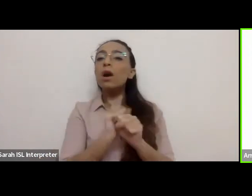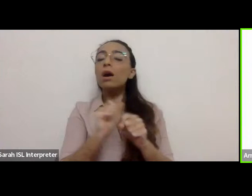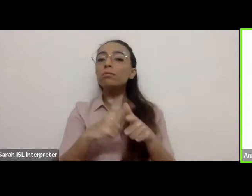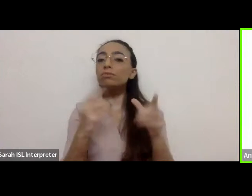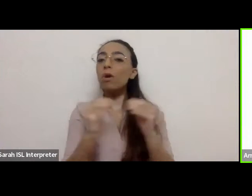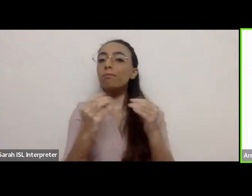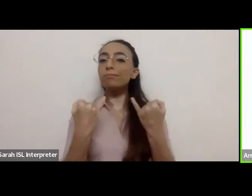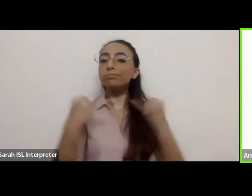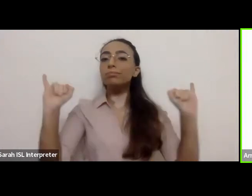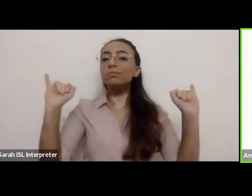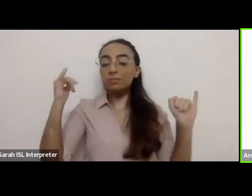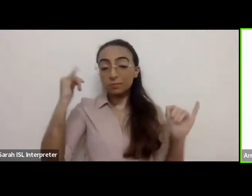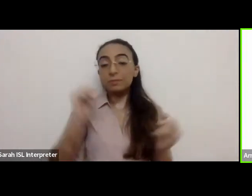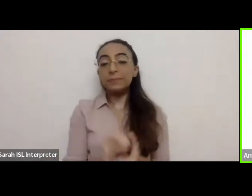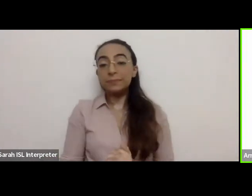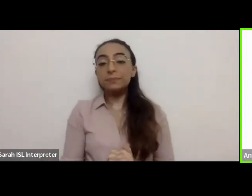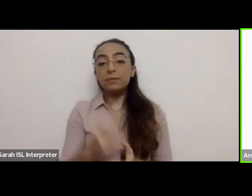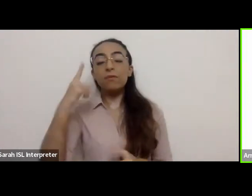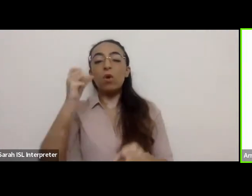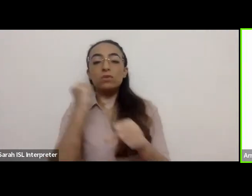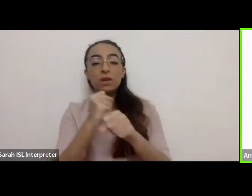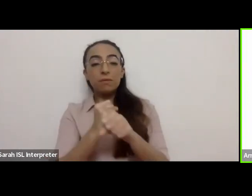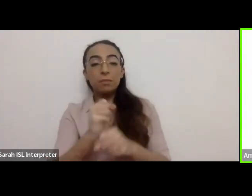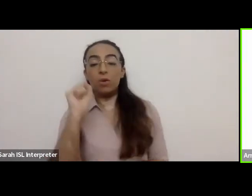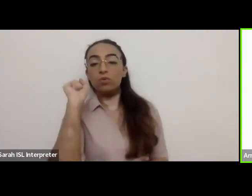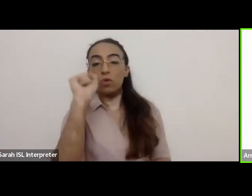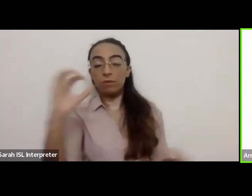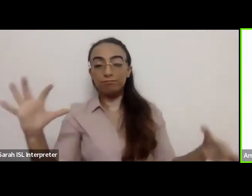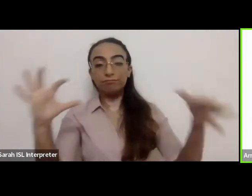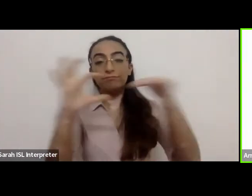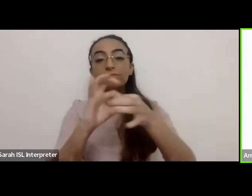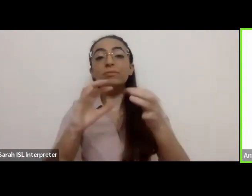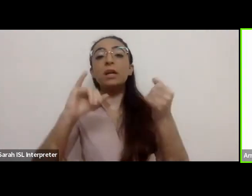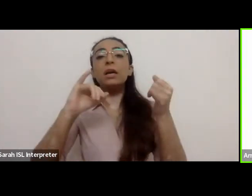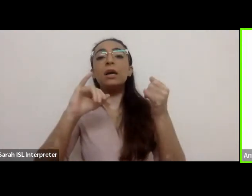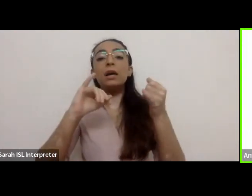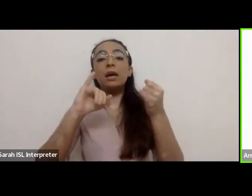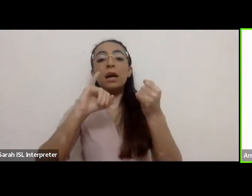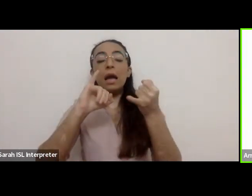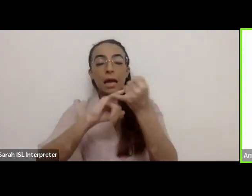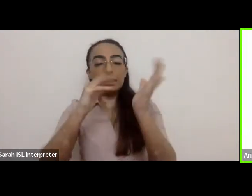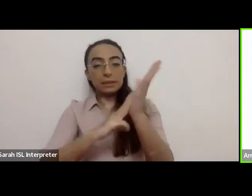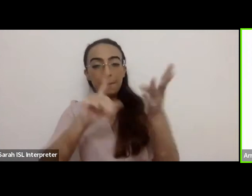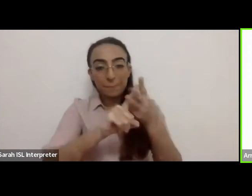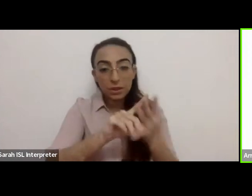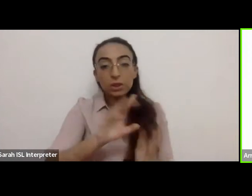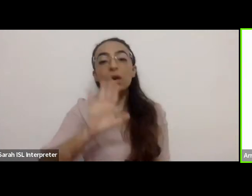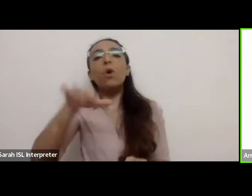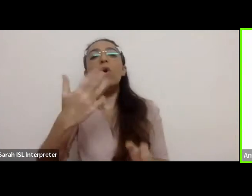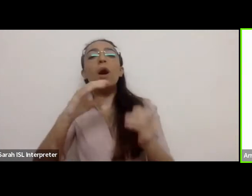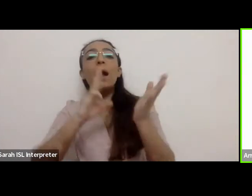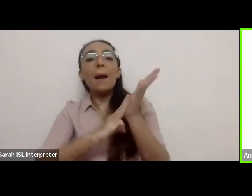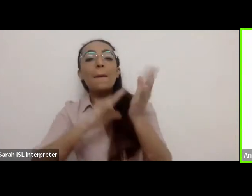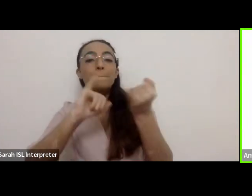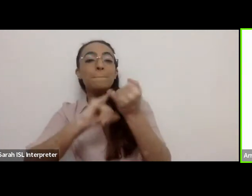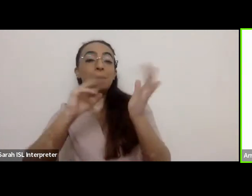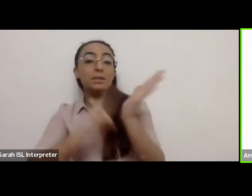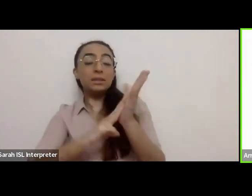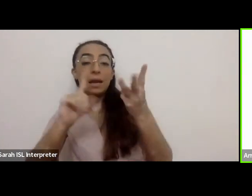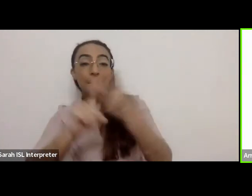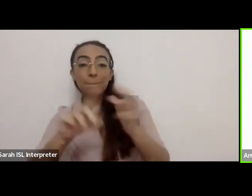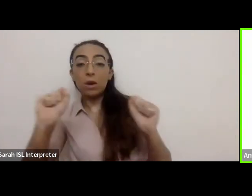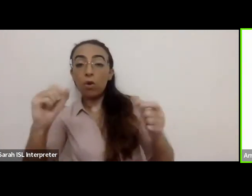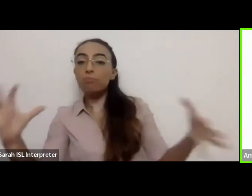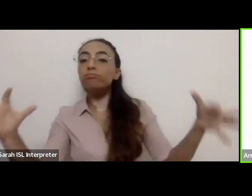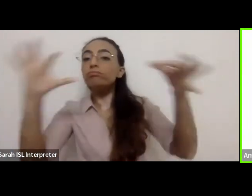government initiatives, like with SMEs or MSMEs and many other initiatives which government has